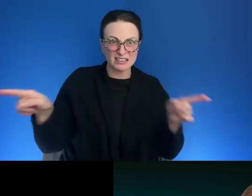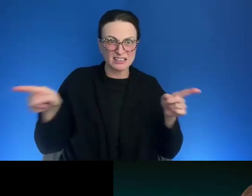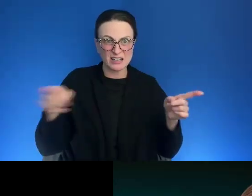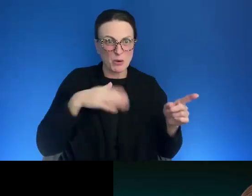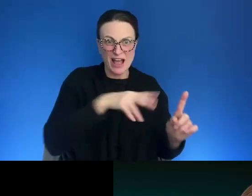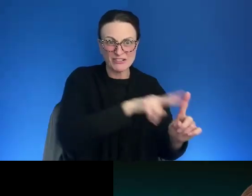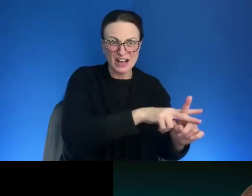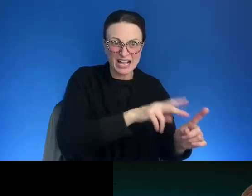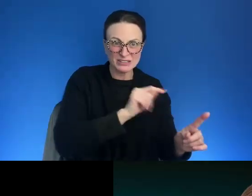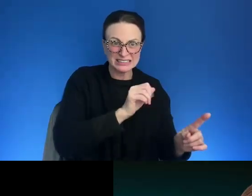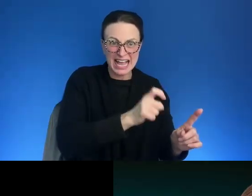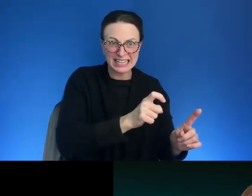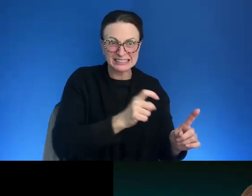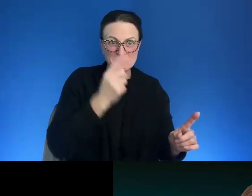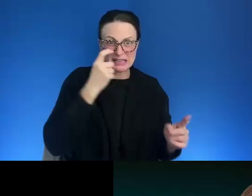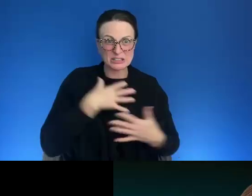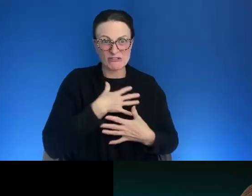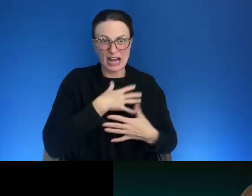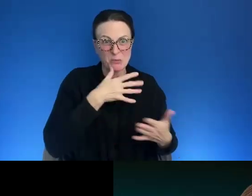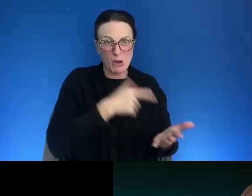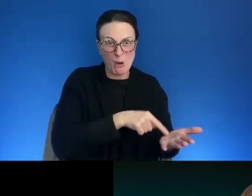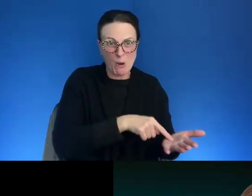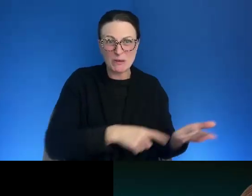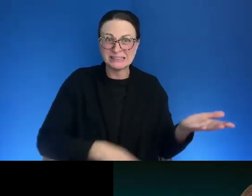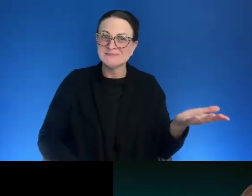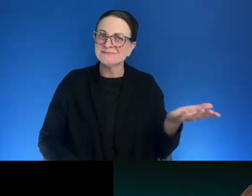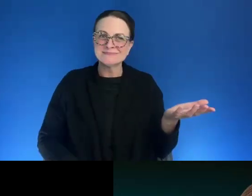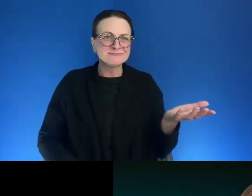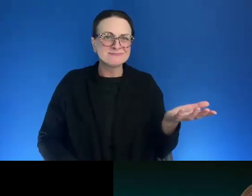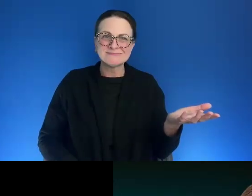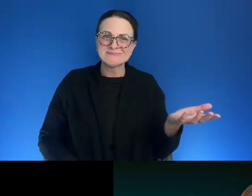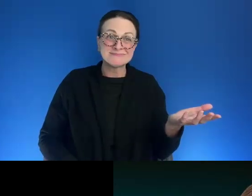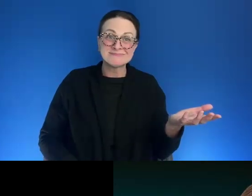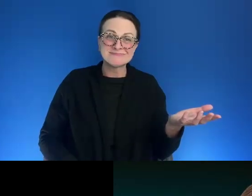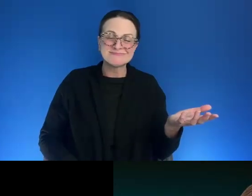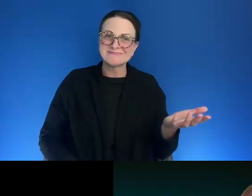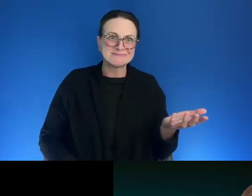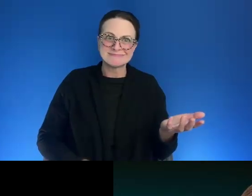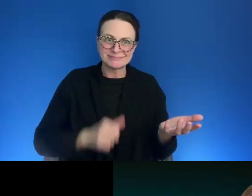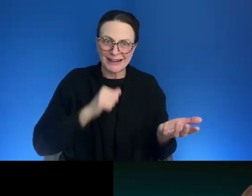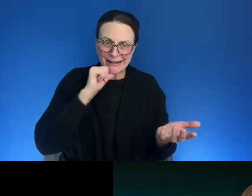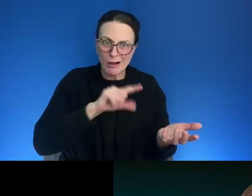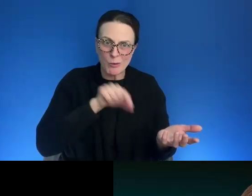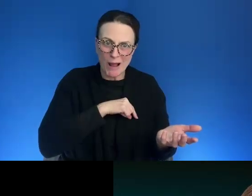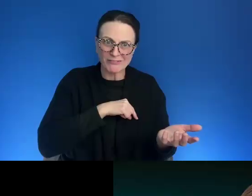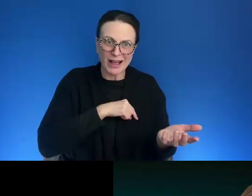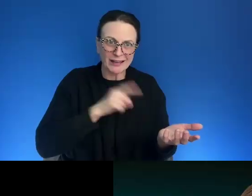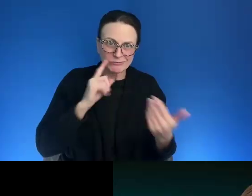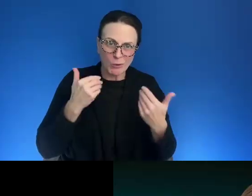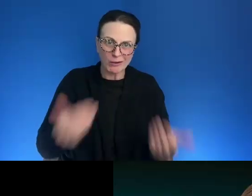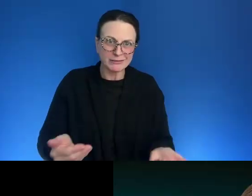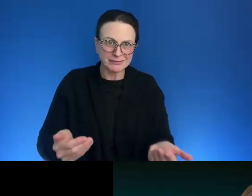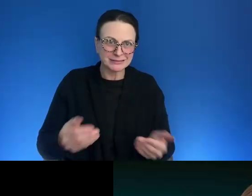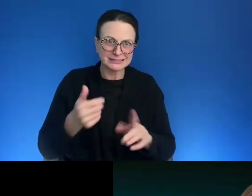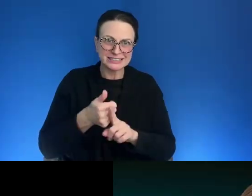your taxes because you're afraid you'll owe, then you wouldn't be able to go forward with